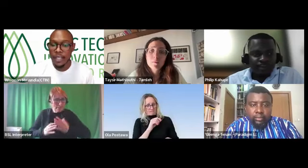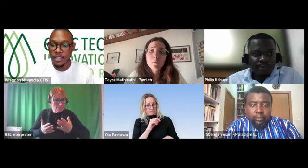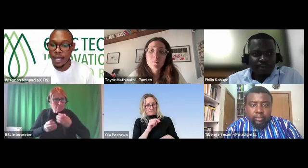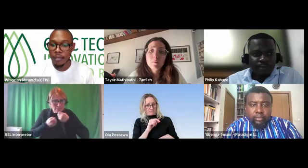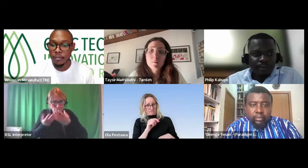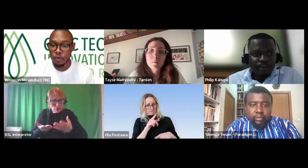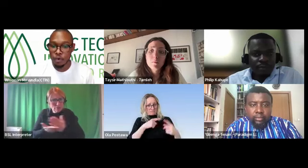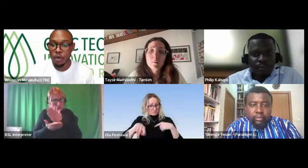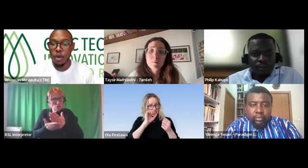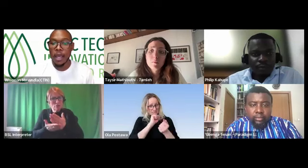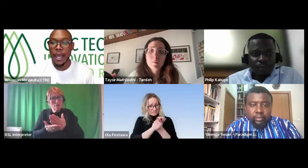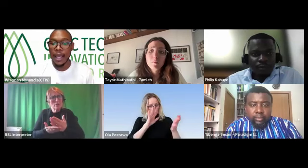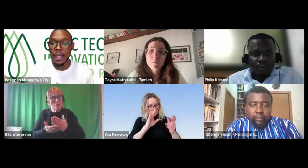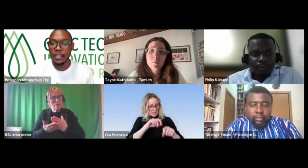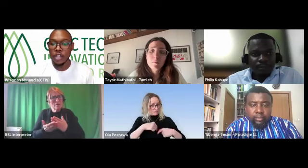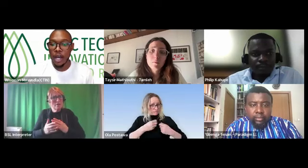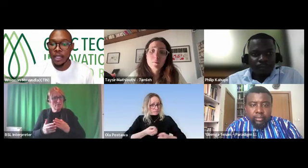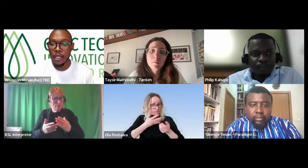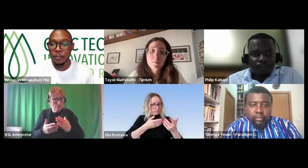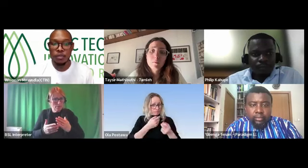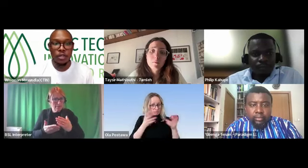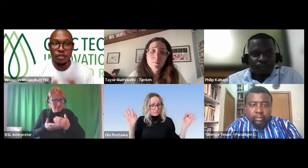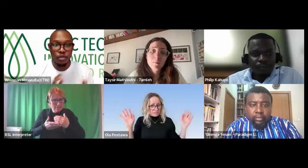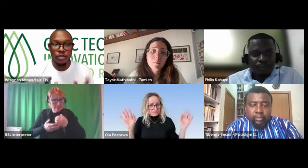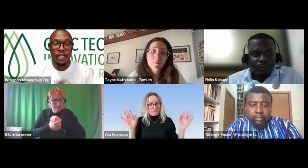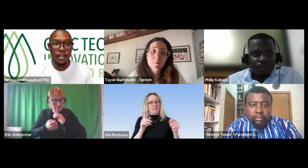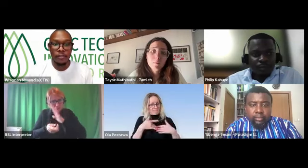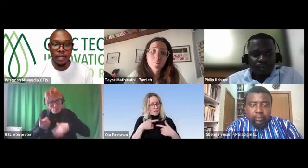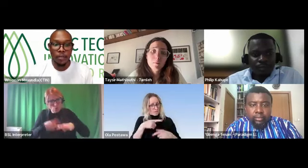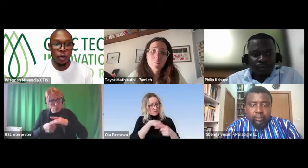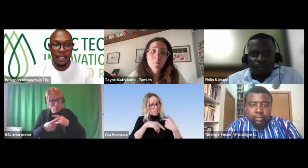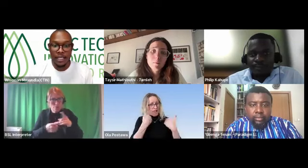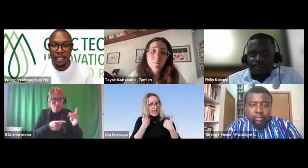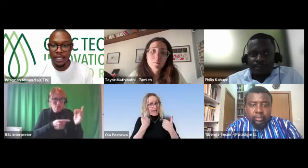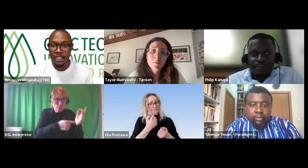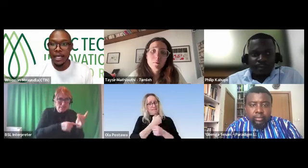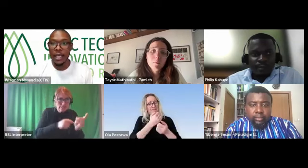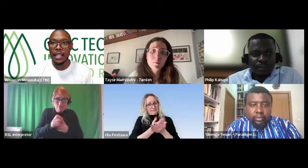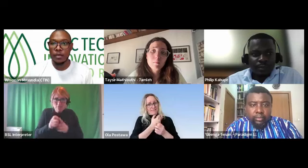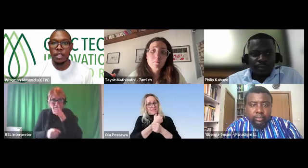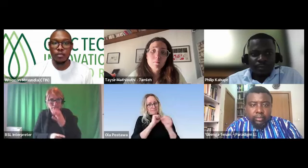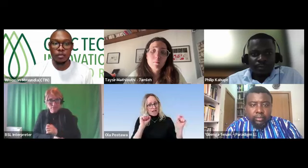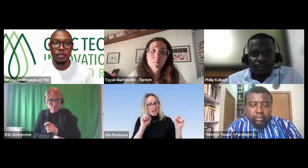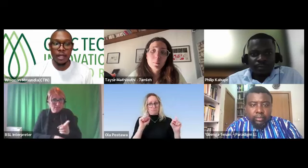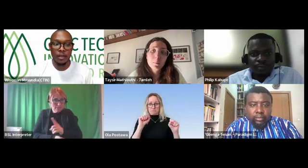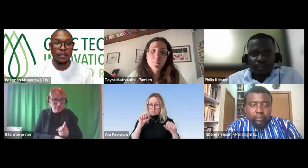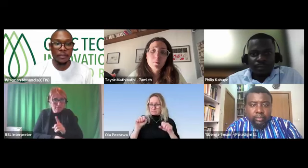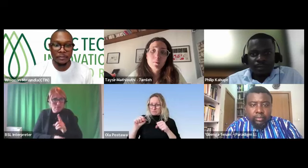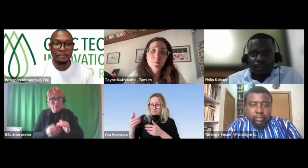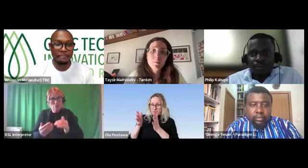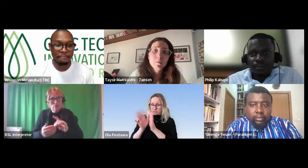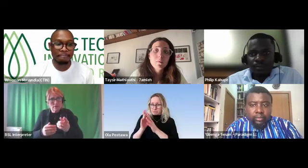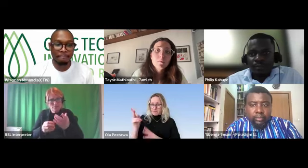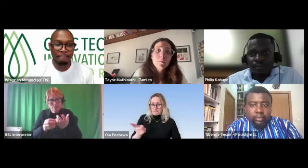online space for all. And yeah, I think between you, Taysir, and Philip, one can take it, and then we can move to the other